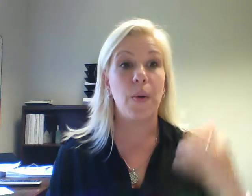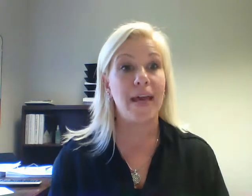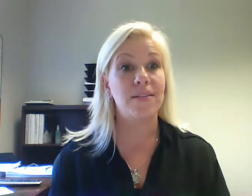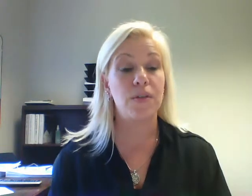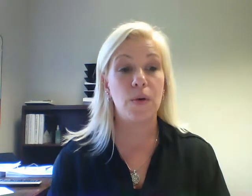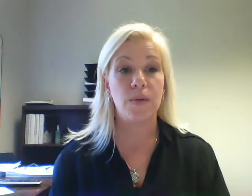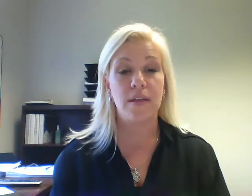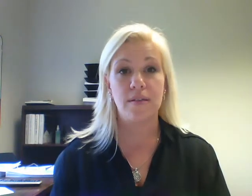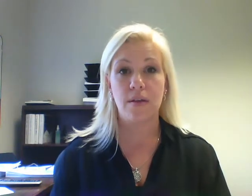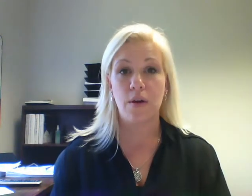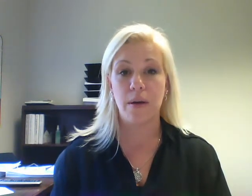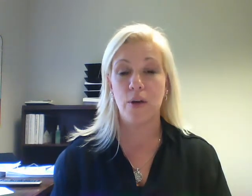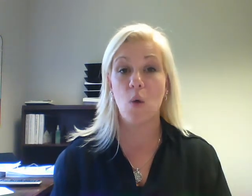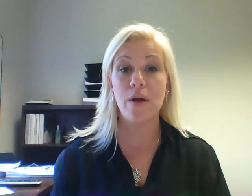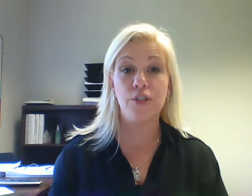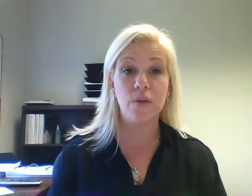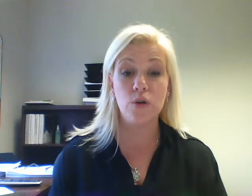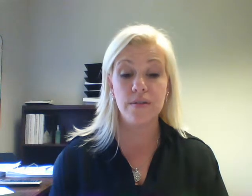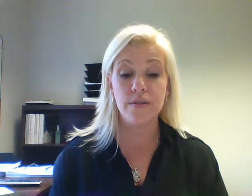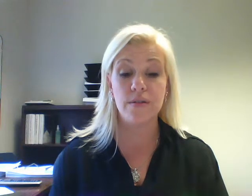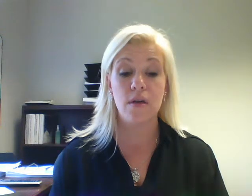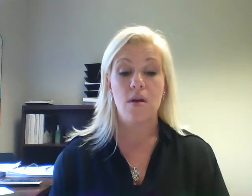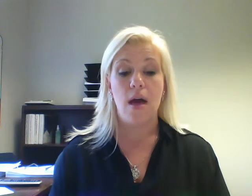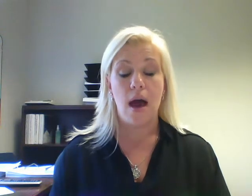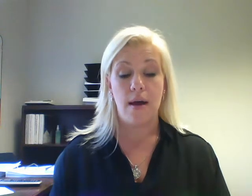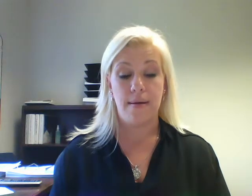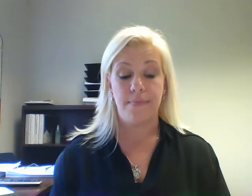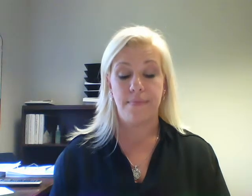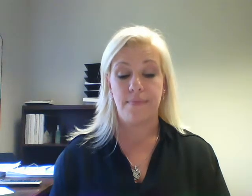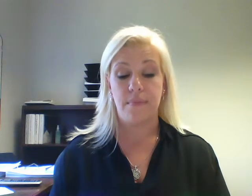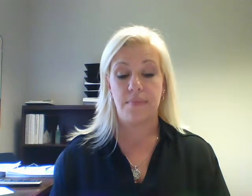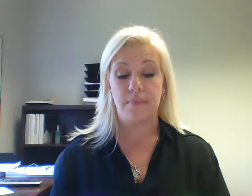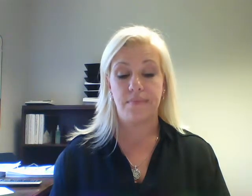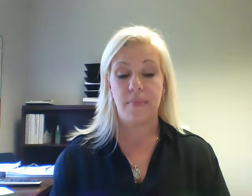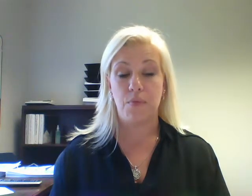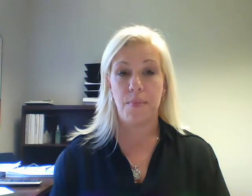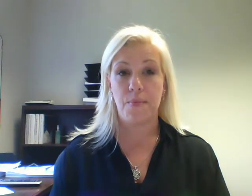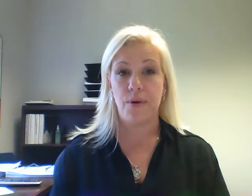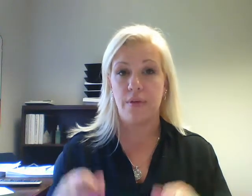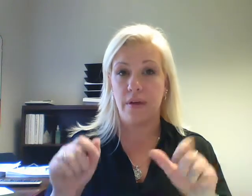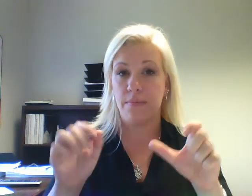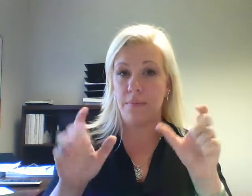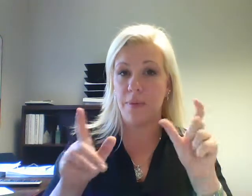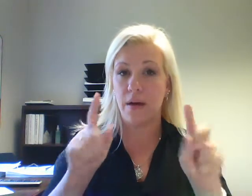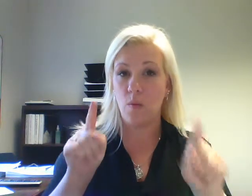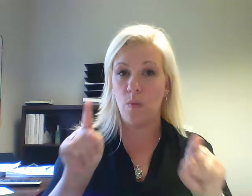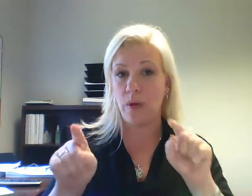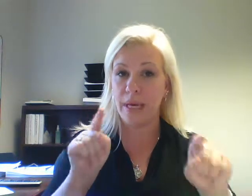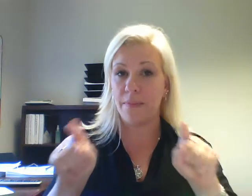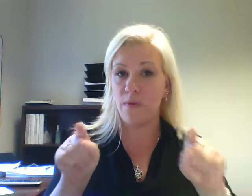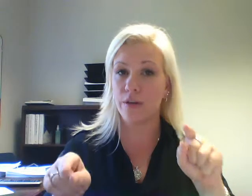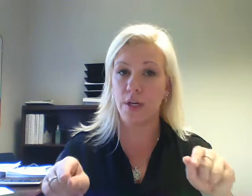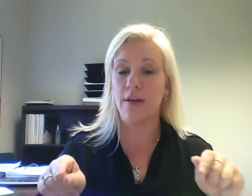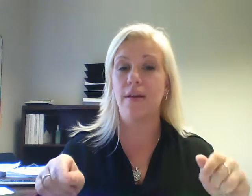Okay, so these are going to be your question words. Um, and remember that depending on what type of question it is,